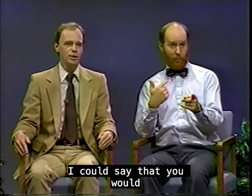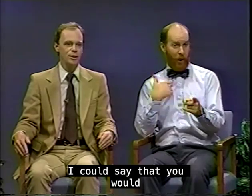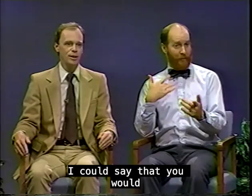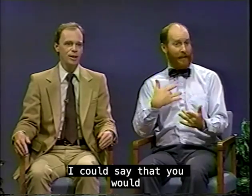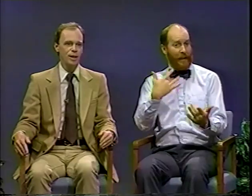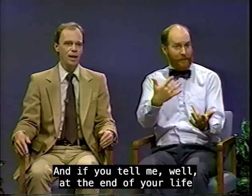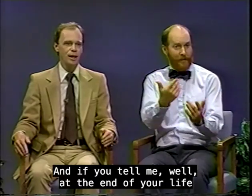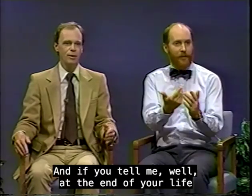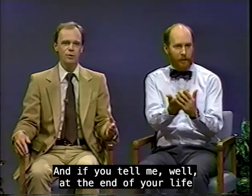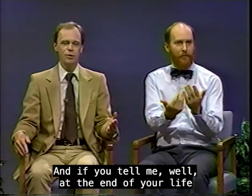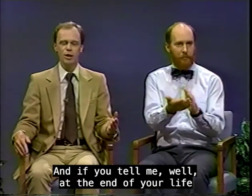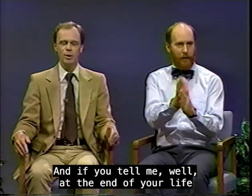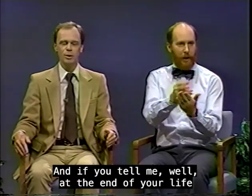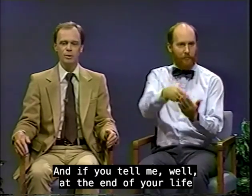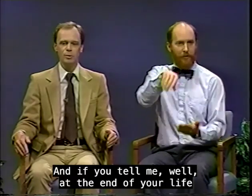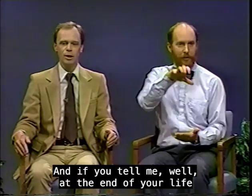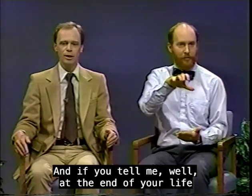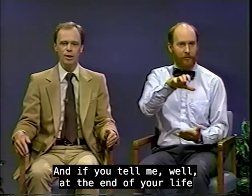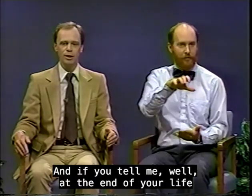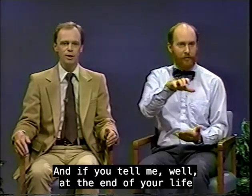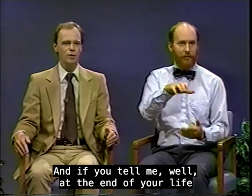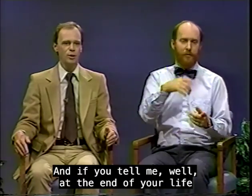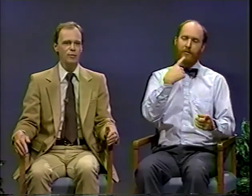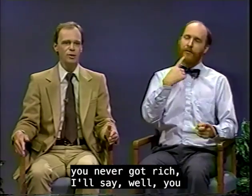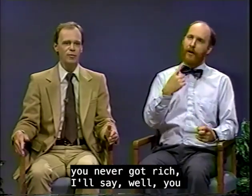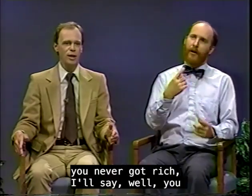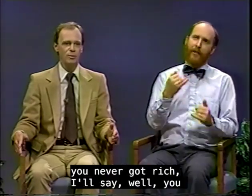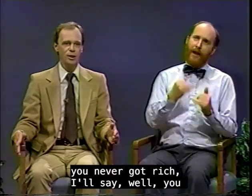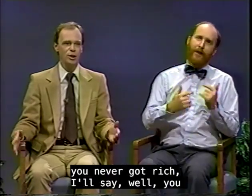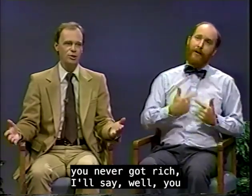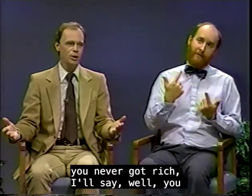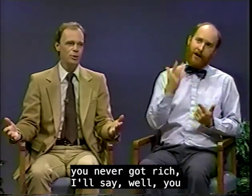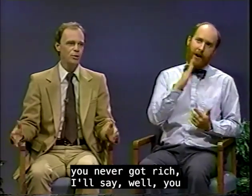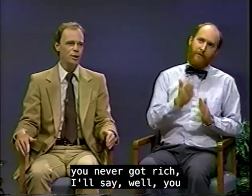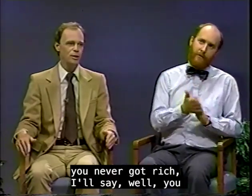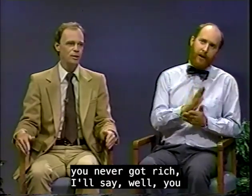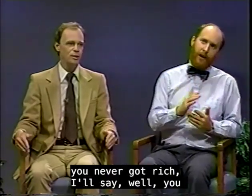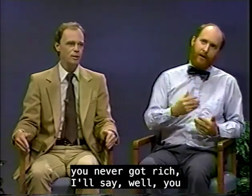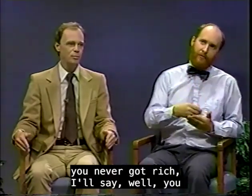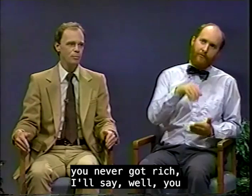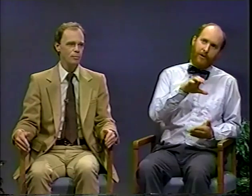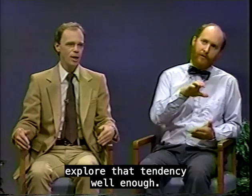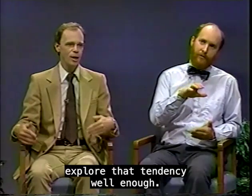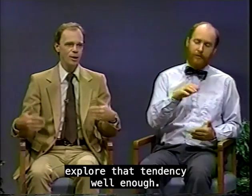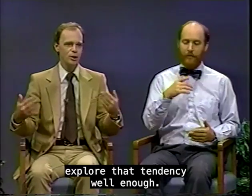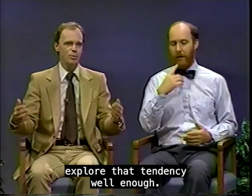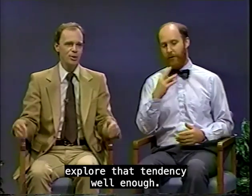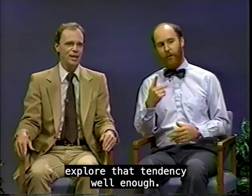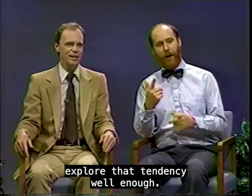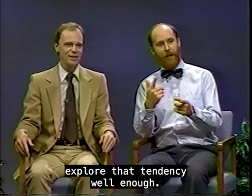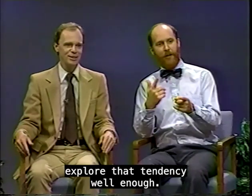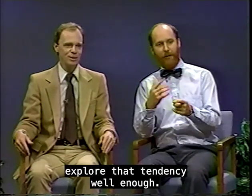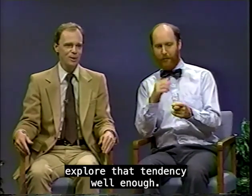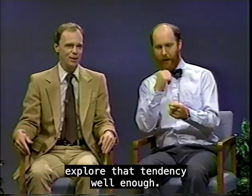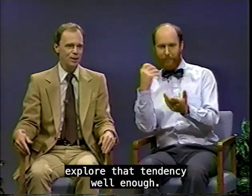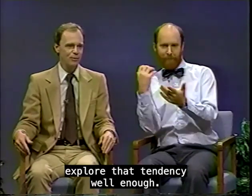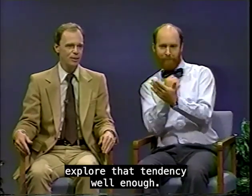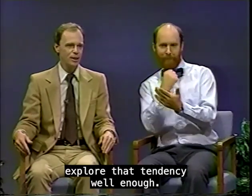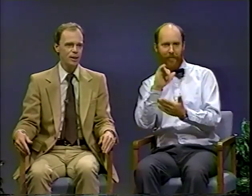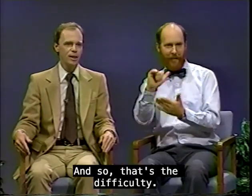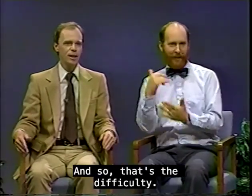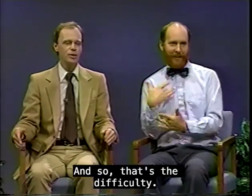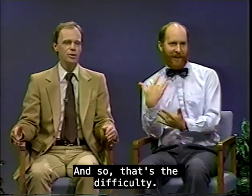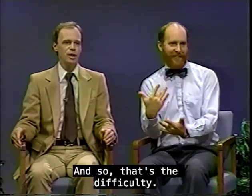rich. And if you tell me, well, at the end of your life you never got rich, I'll say, well, you didn't explore that tendency well